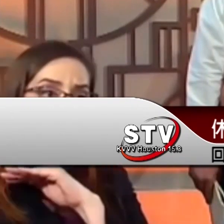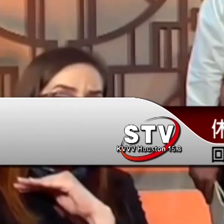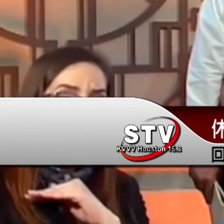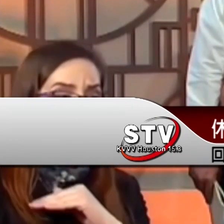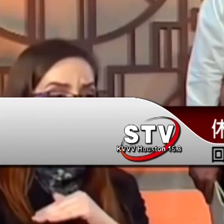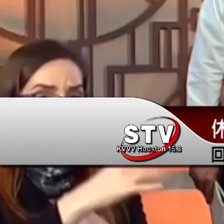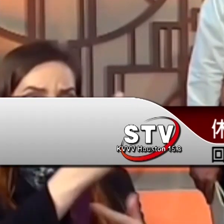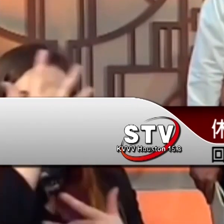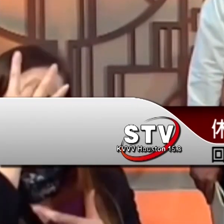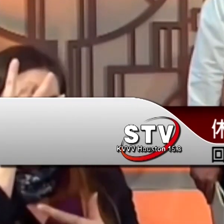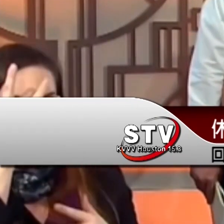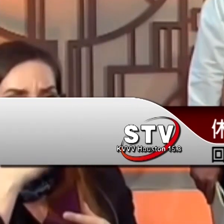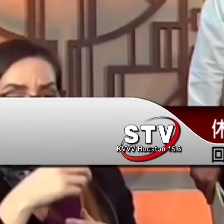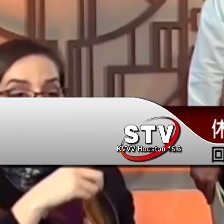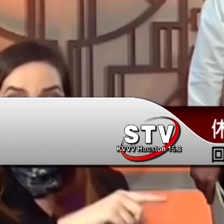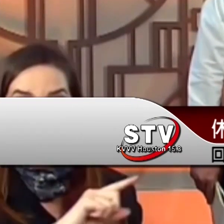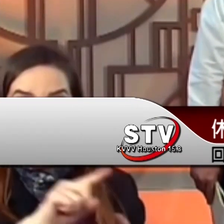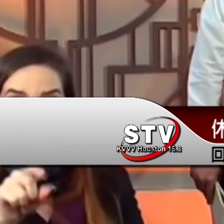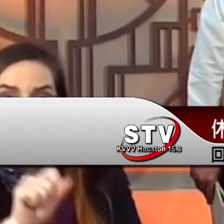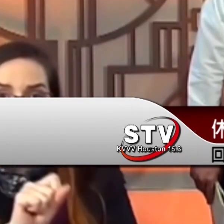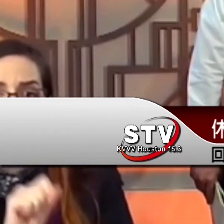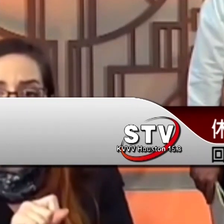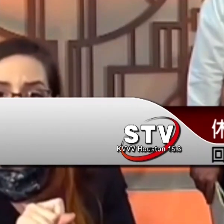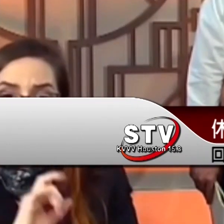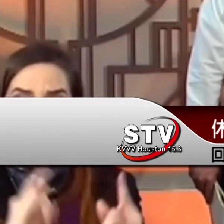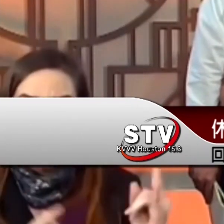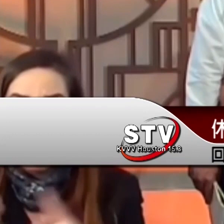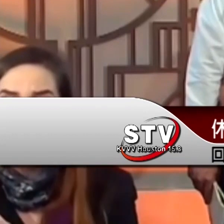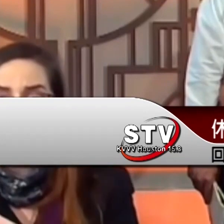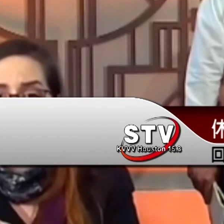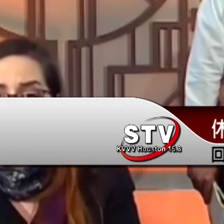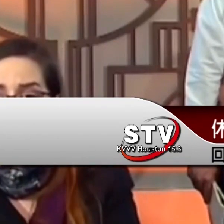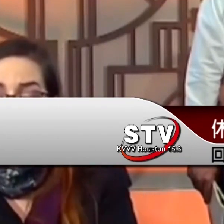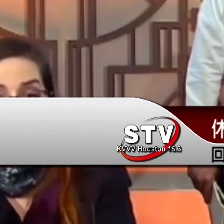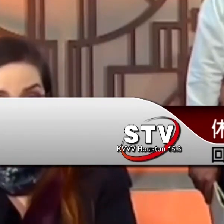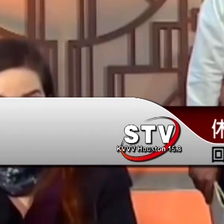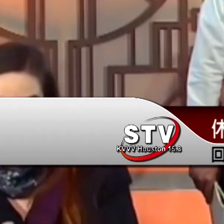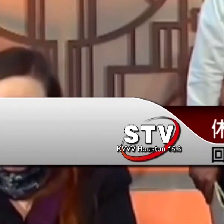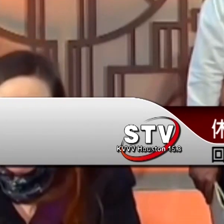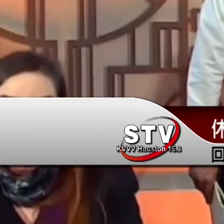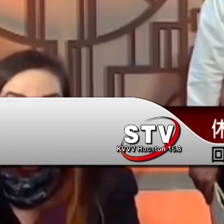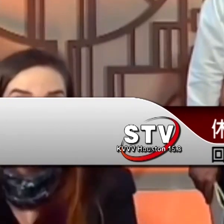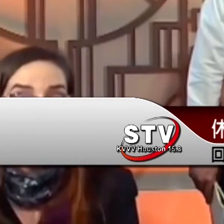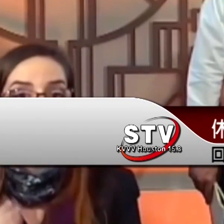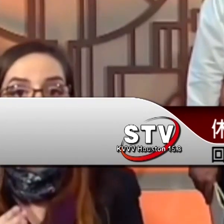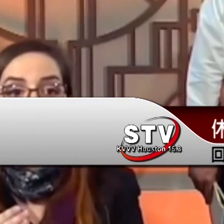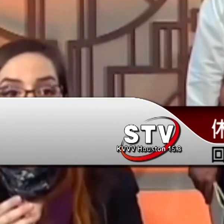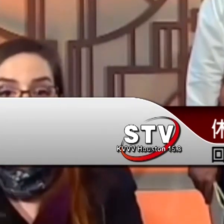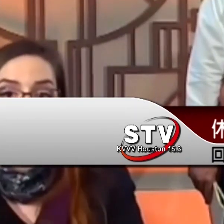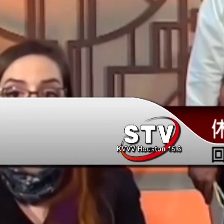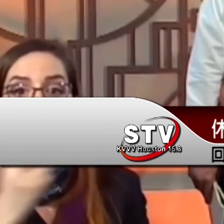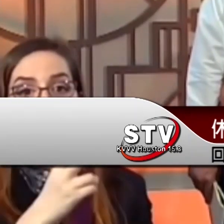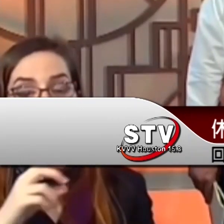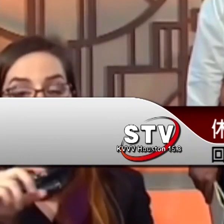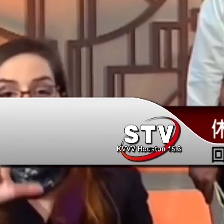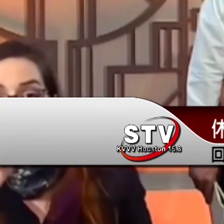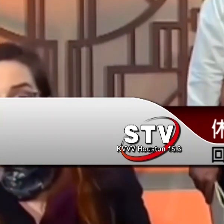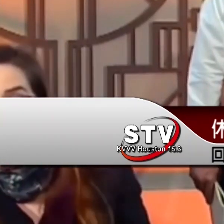are individuals who are serving the tables, and these are the people who are riding the bus, are riding light